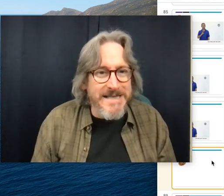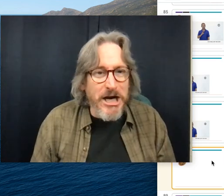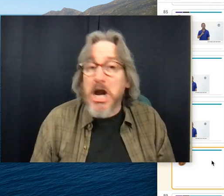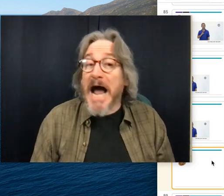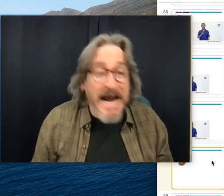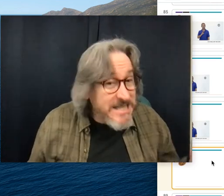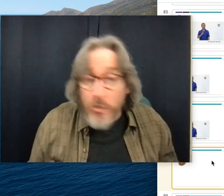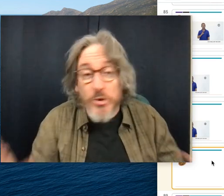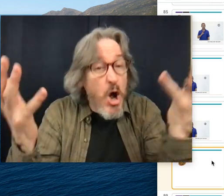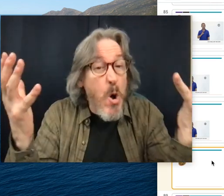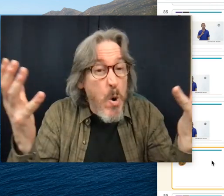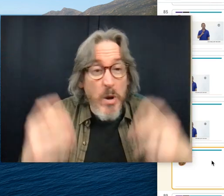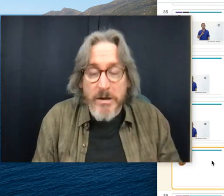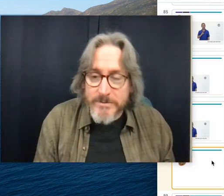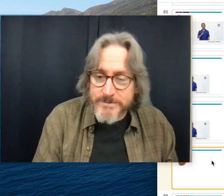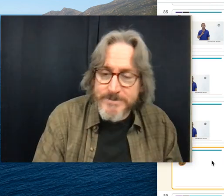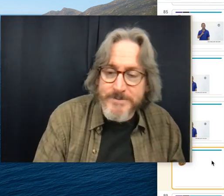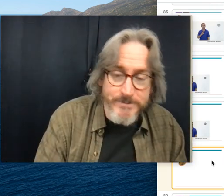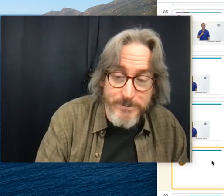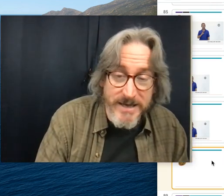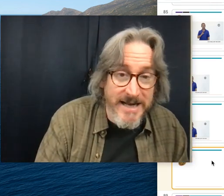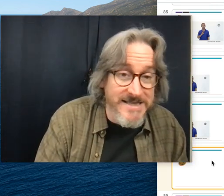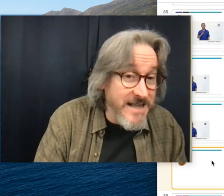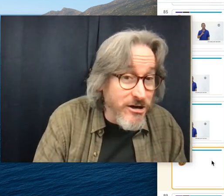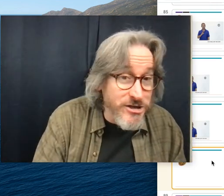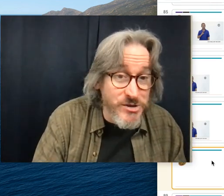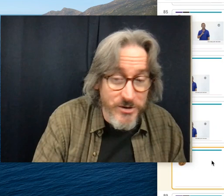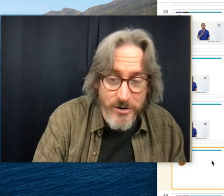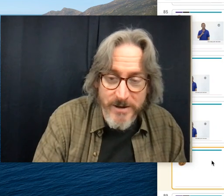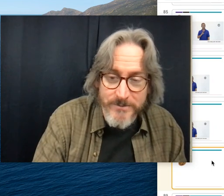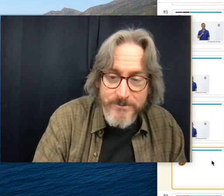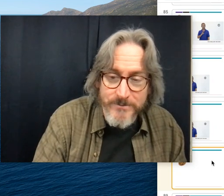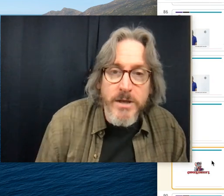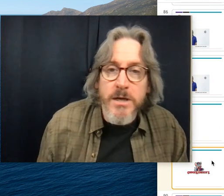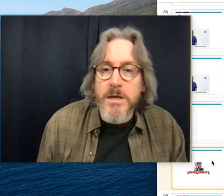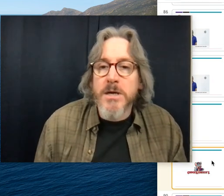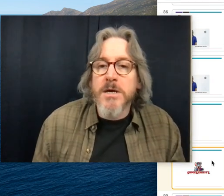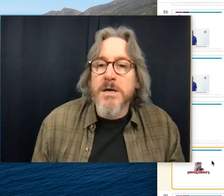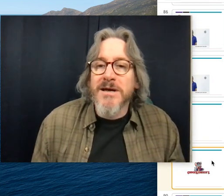Why it's there, I don't know. But it's there just to annoy me.